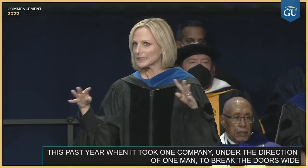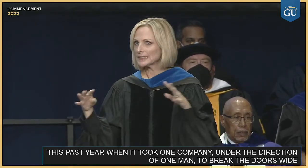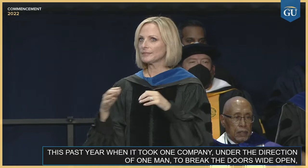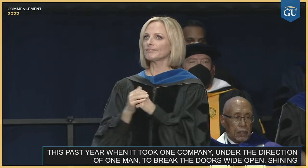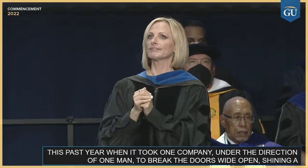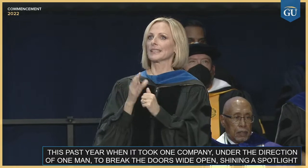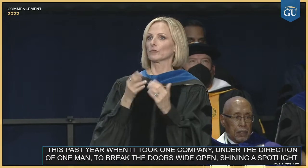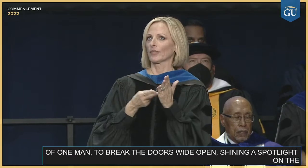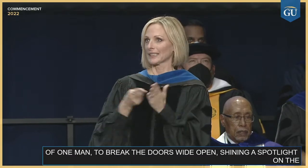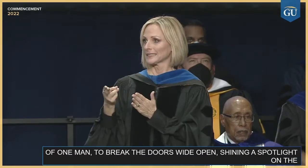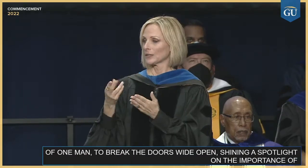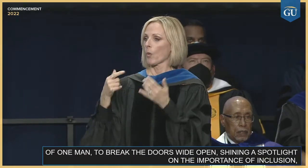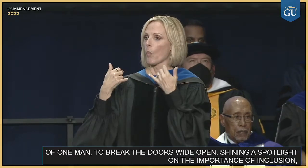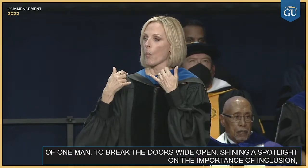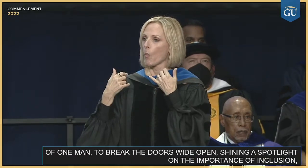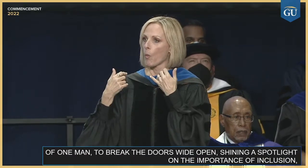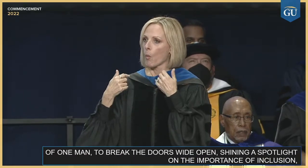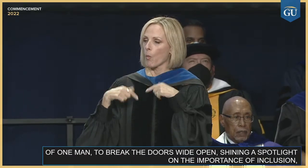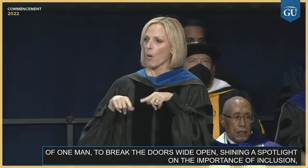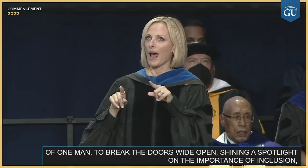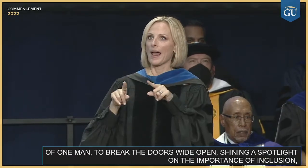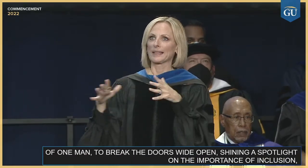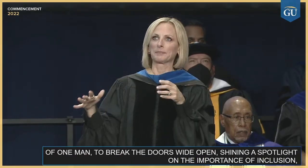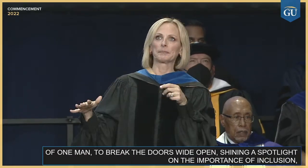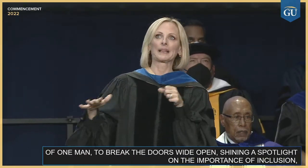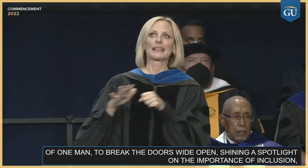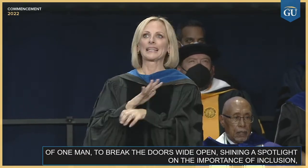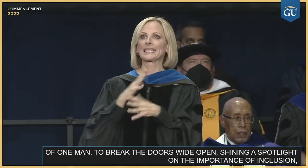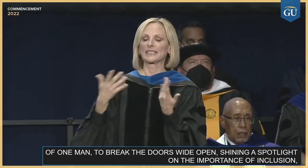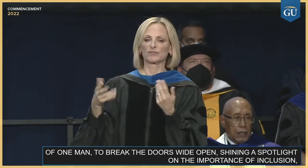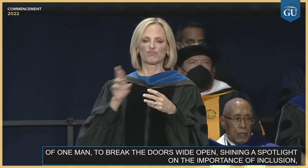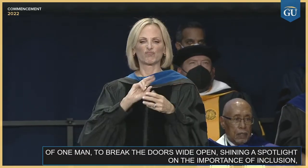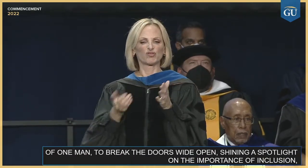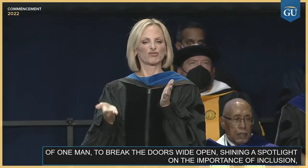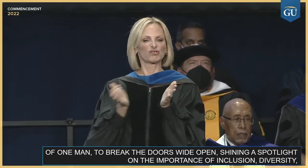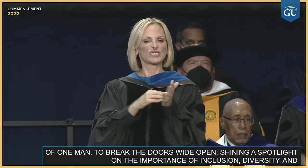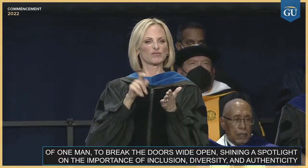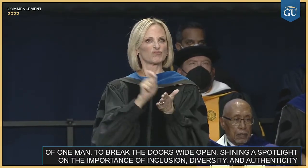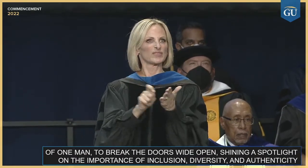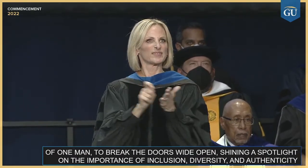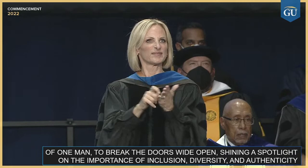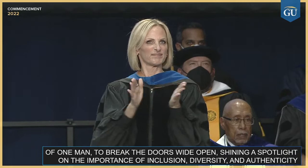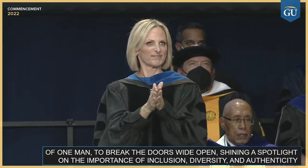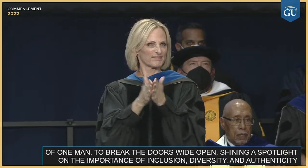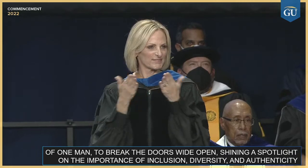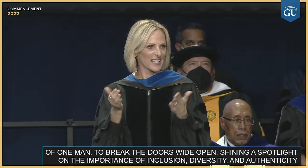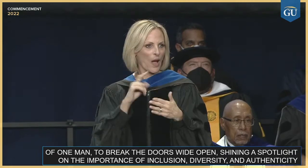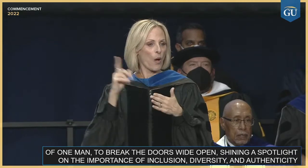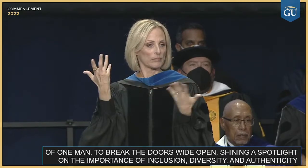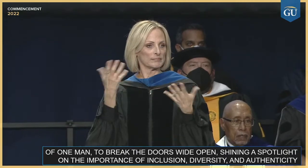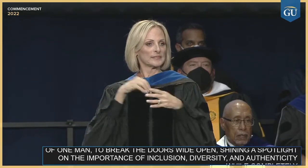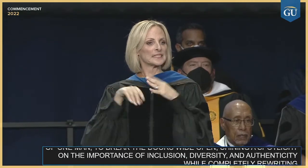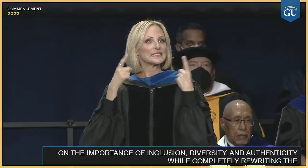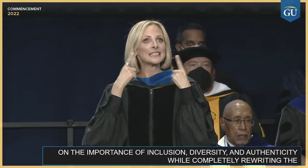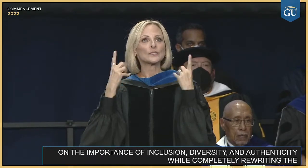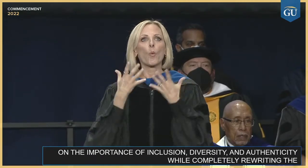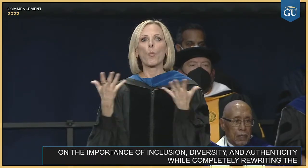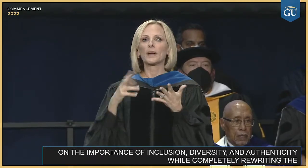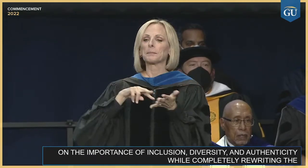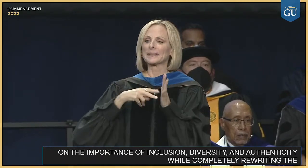inclusion, diversity, authenticity, while completely rewriting the handbook on what success